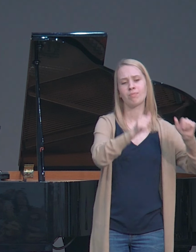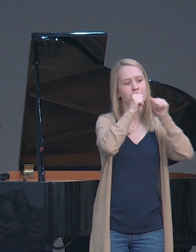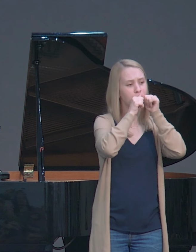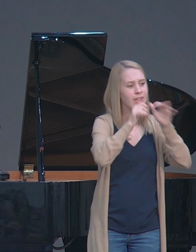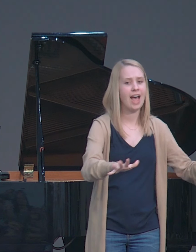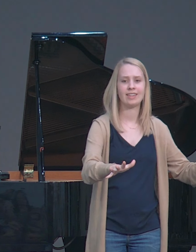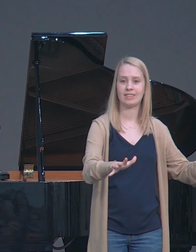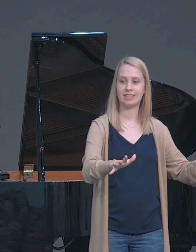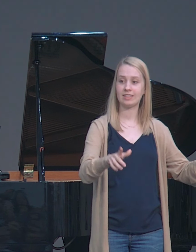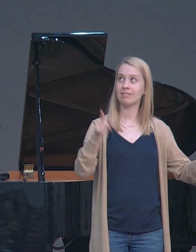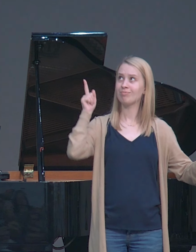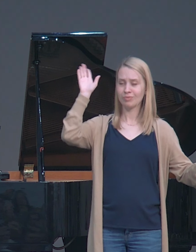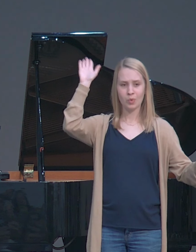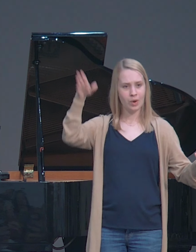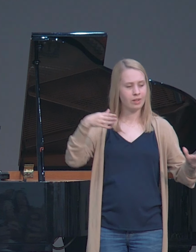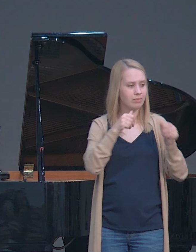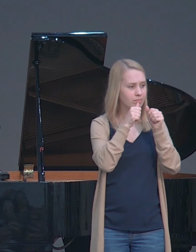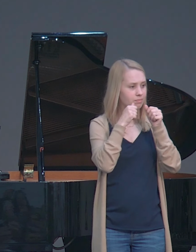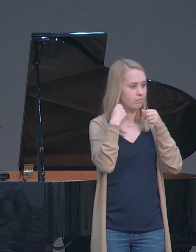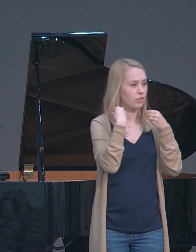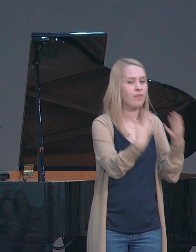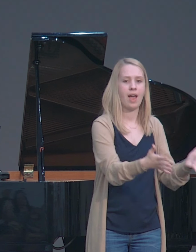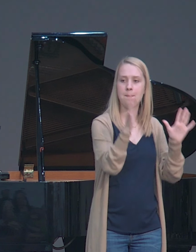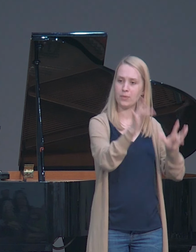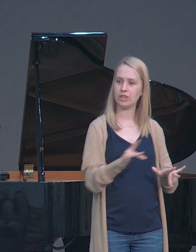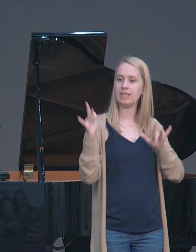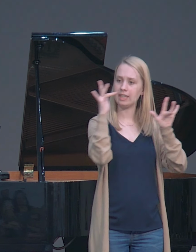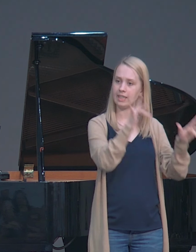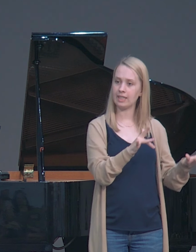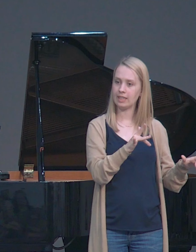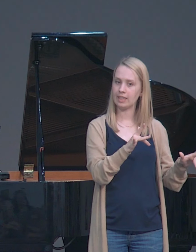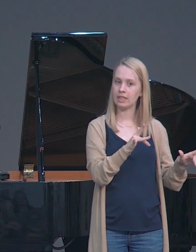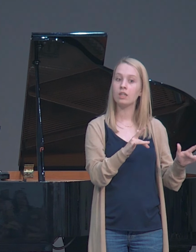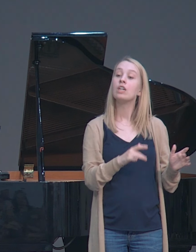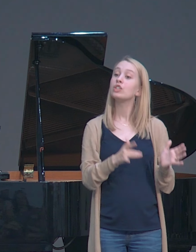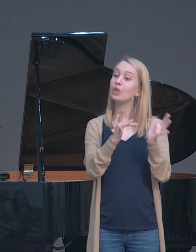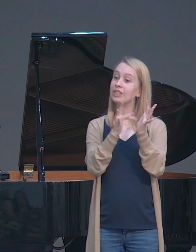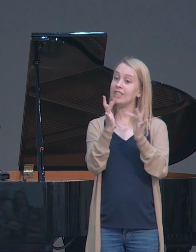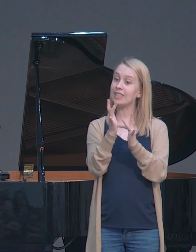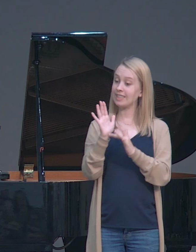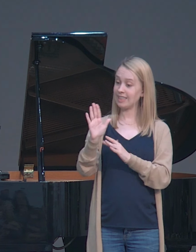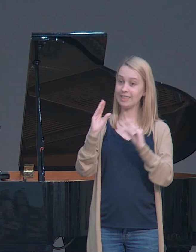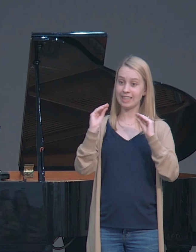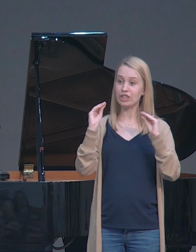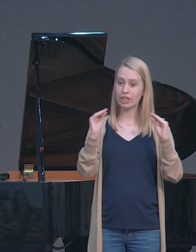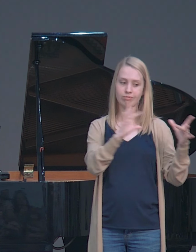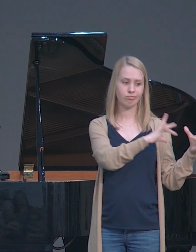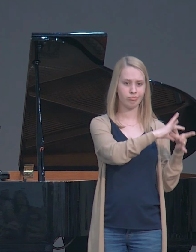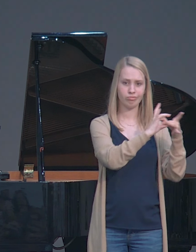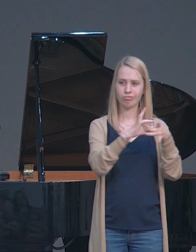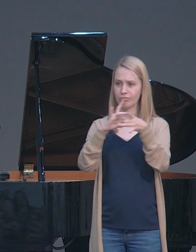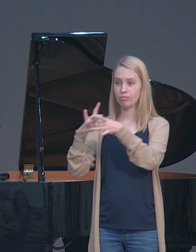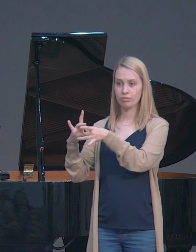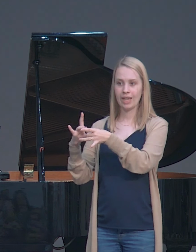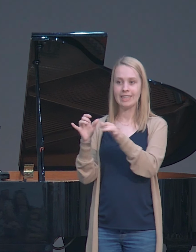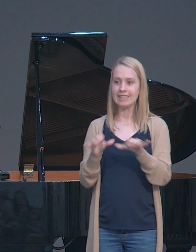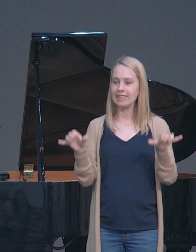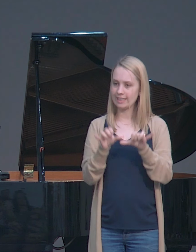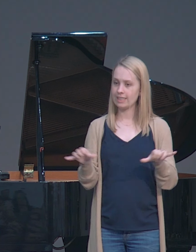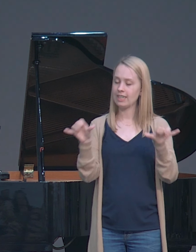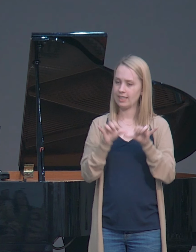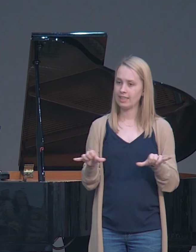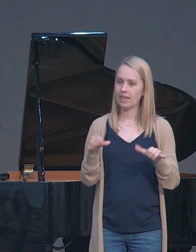receive mercy. So something is consistent in Jesus' teaching here that's all the way across all